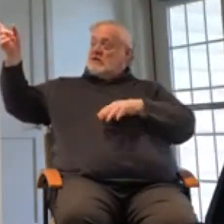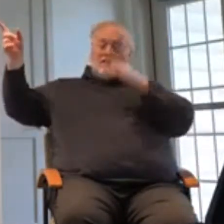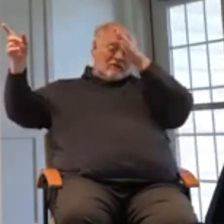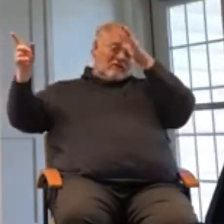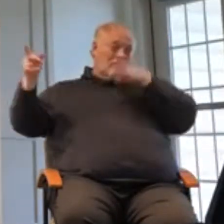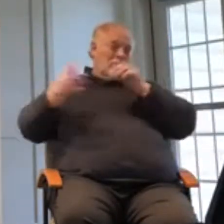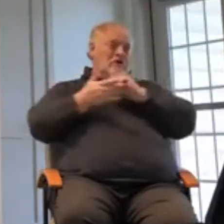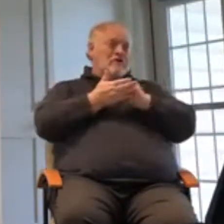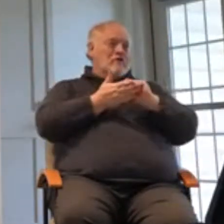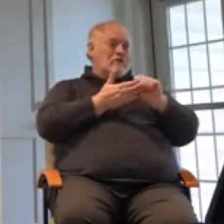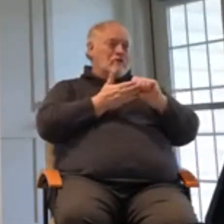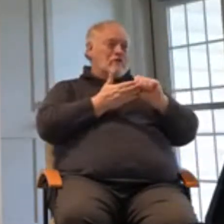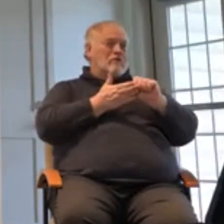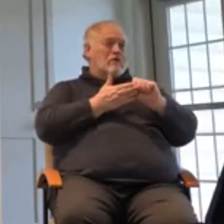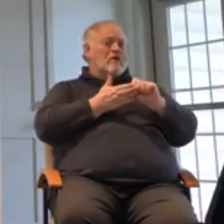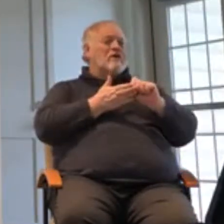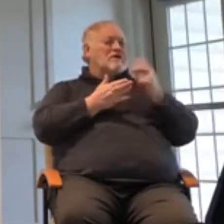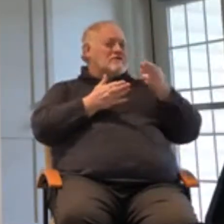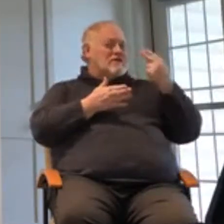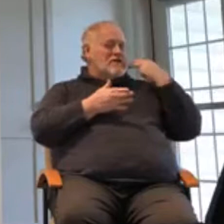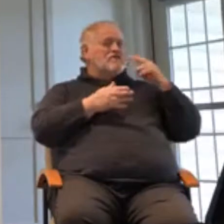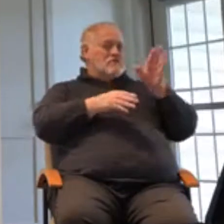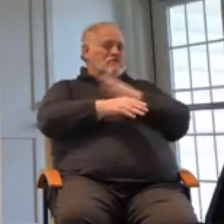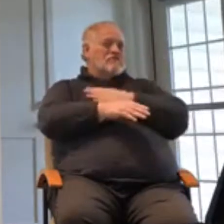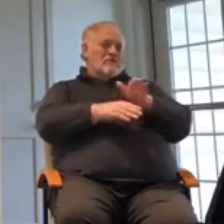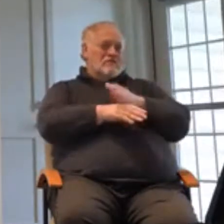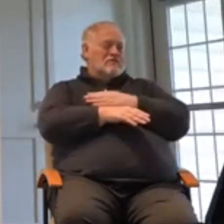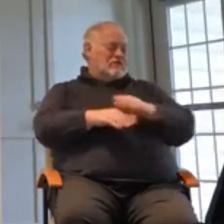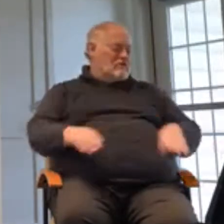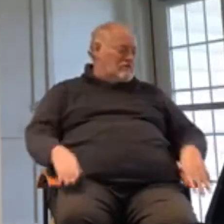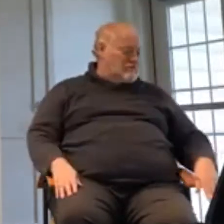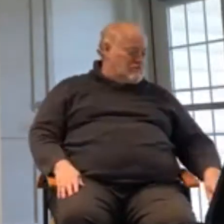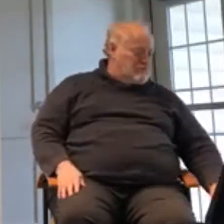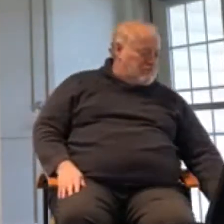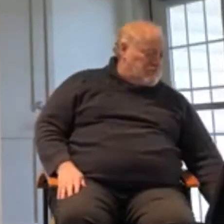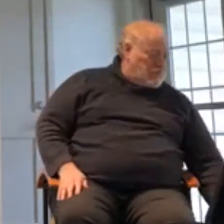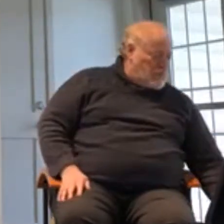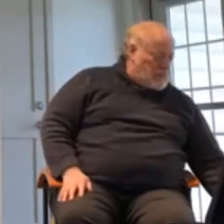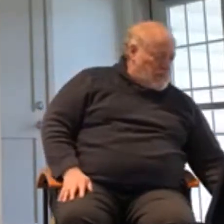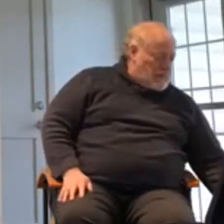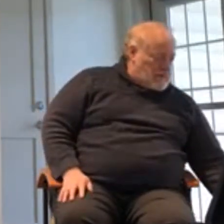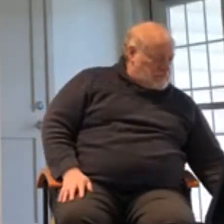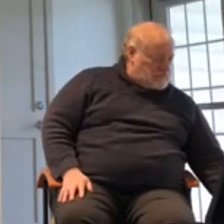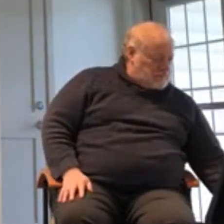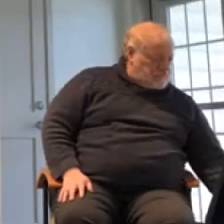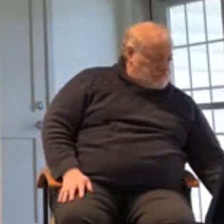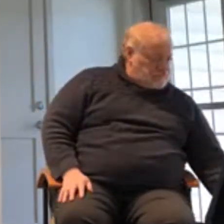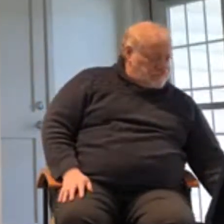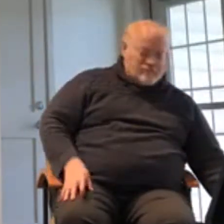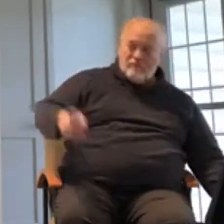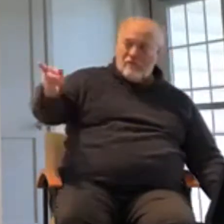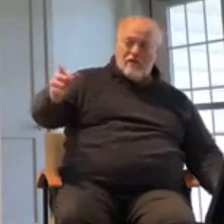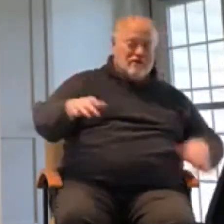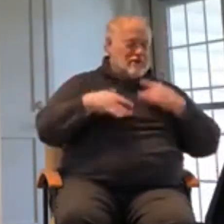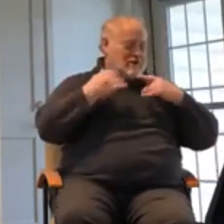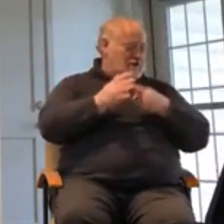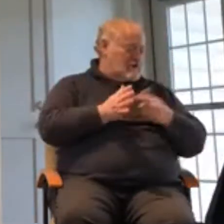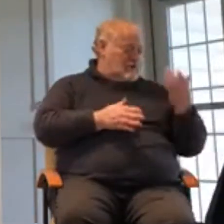it, and it just got a great, rich meaning. Let's worship the Lord in singing again. I'm excited this